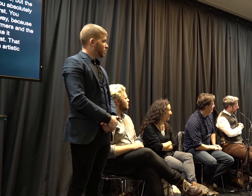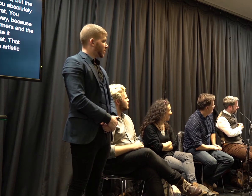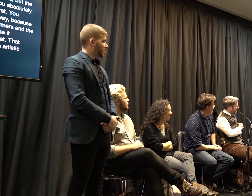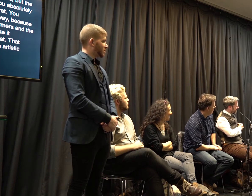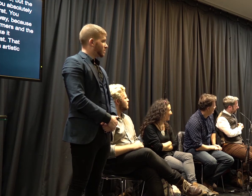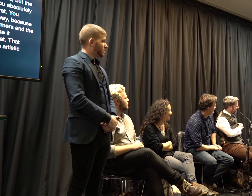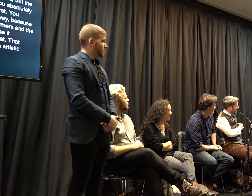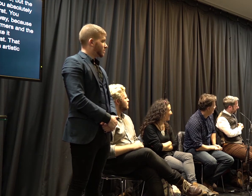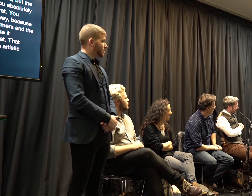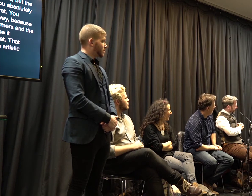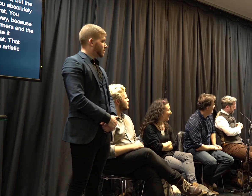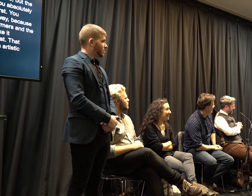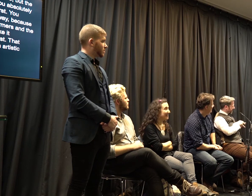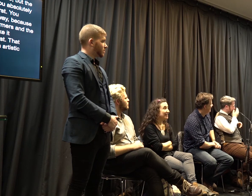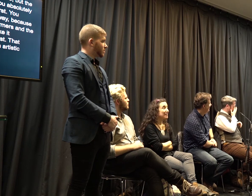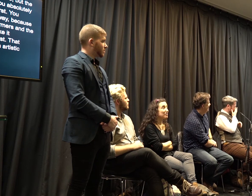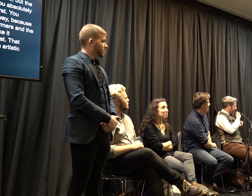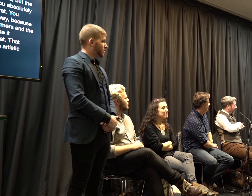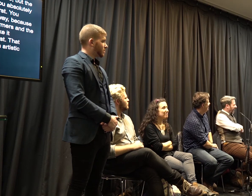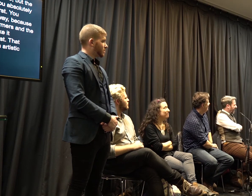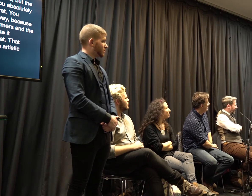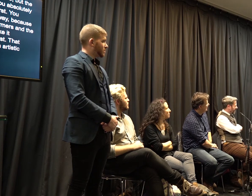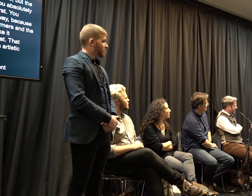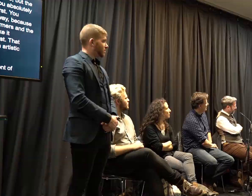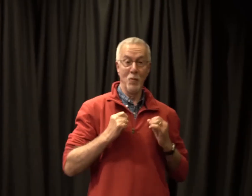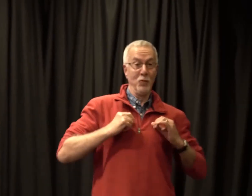You really start in front of the captions.